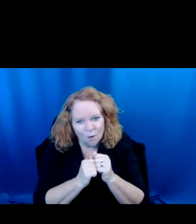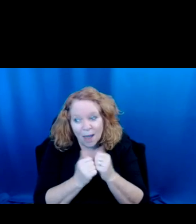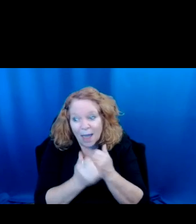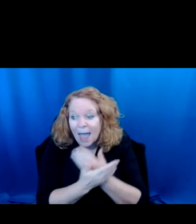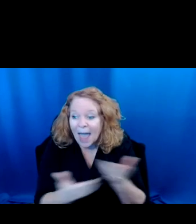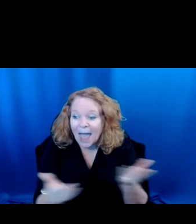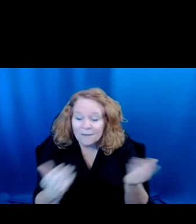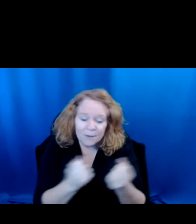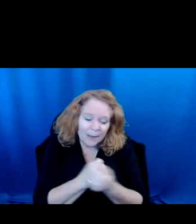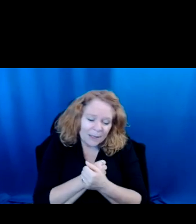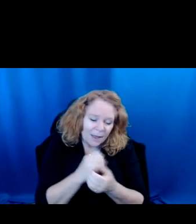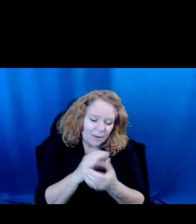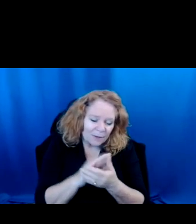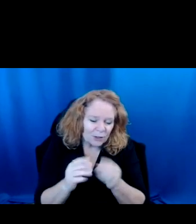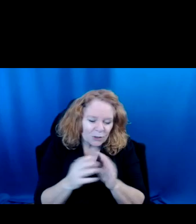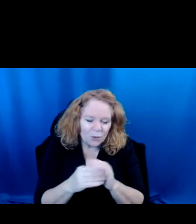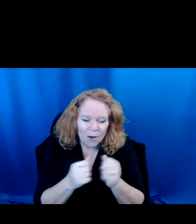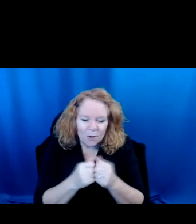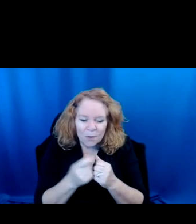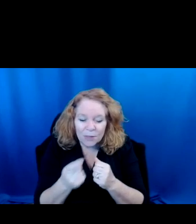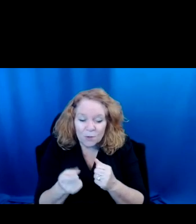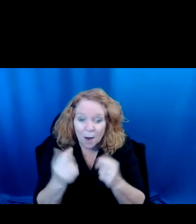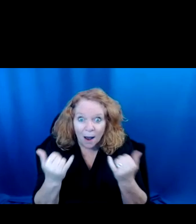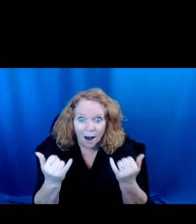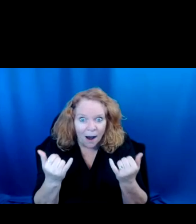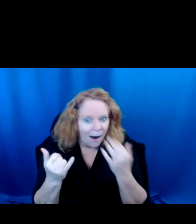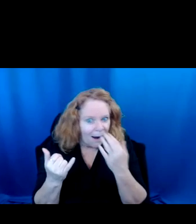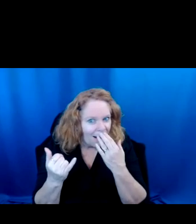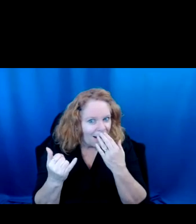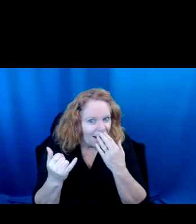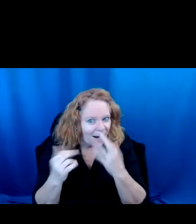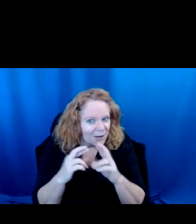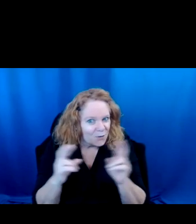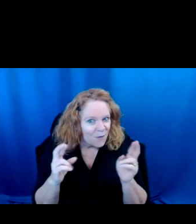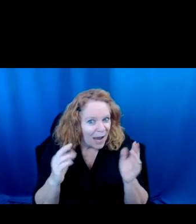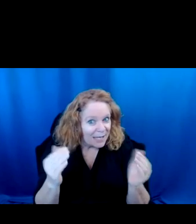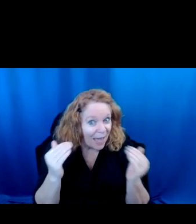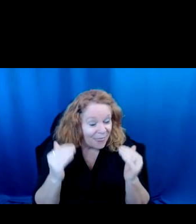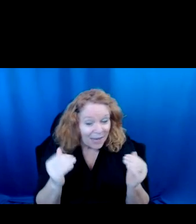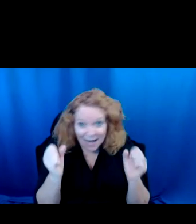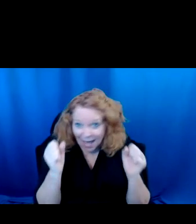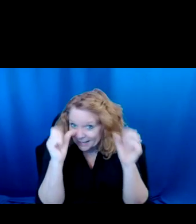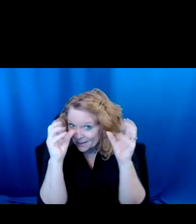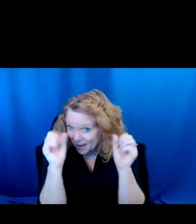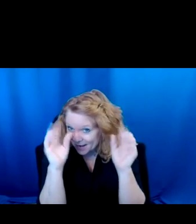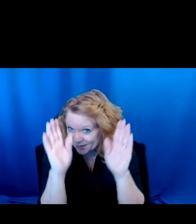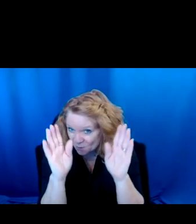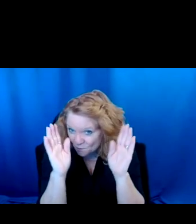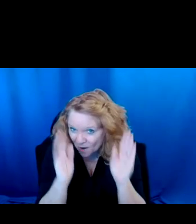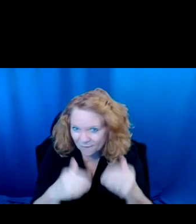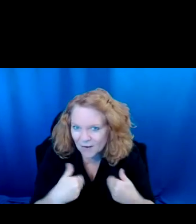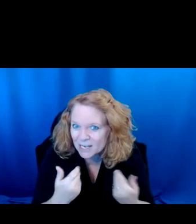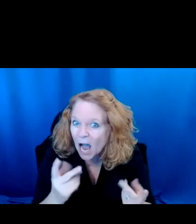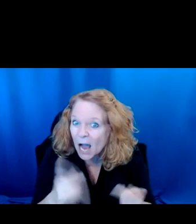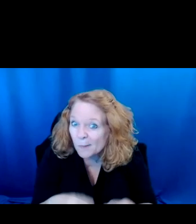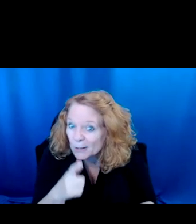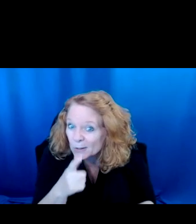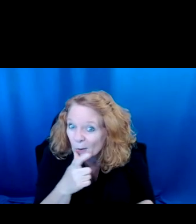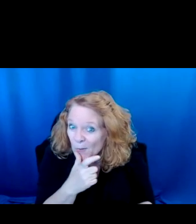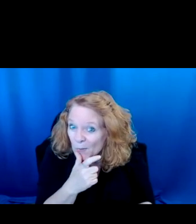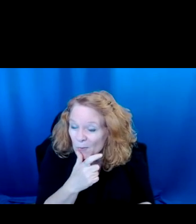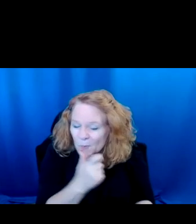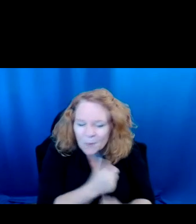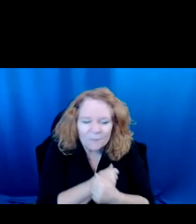welcome, and so are you, Adelaide. Are you ready, boys and girls? The next amazing, wonderful young person that we have loved having